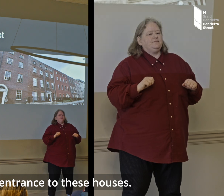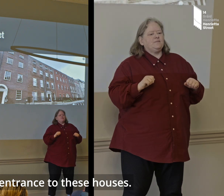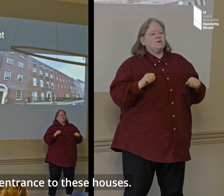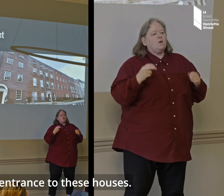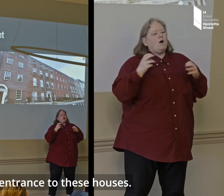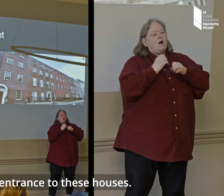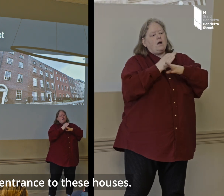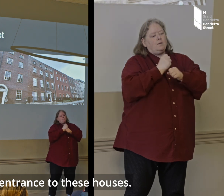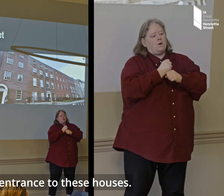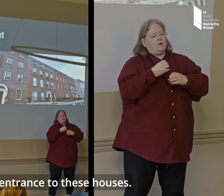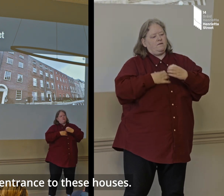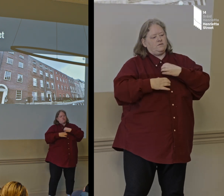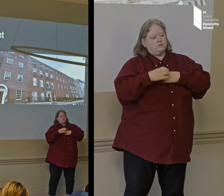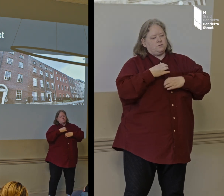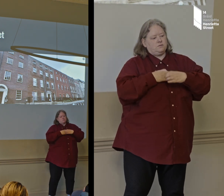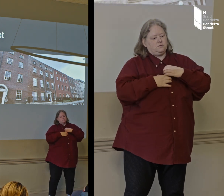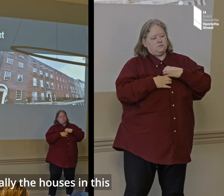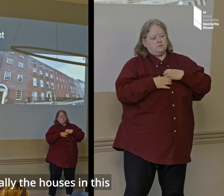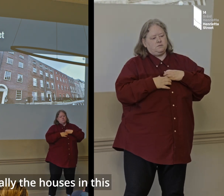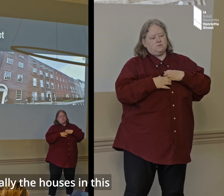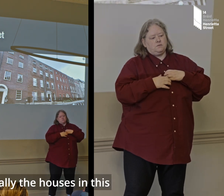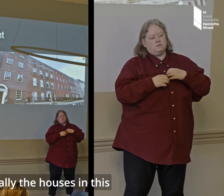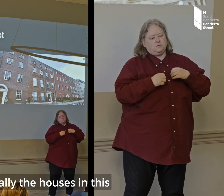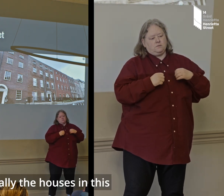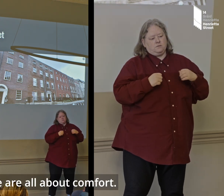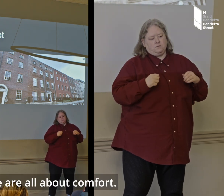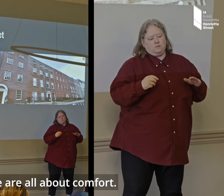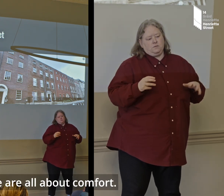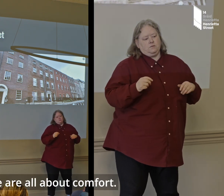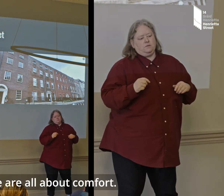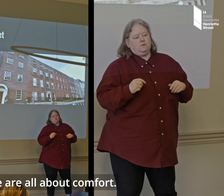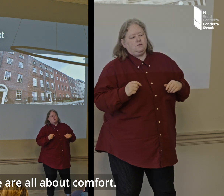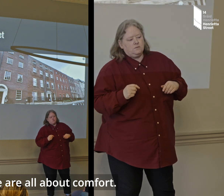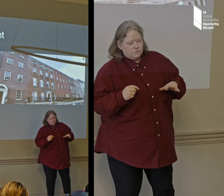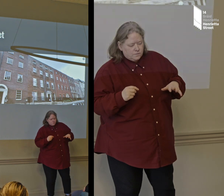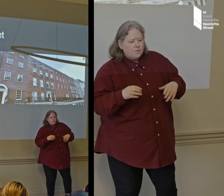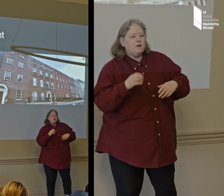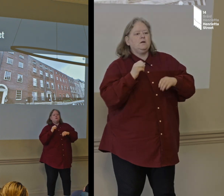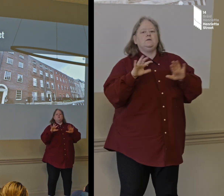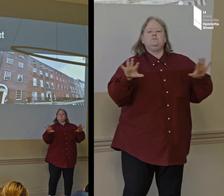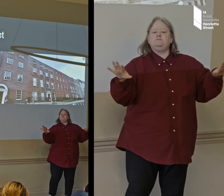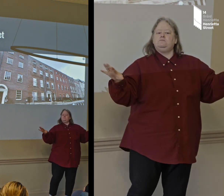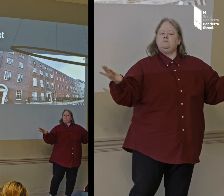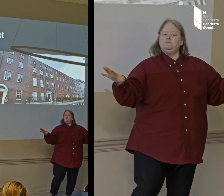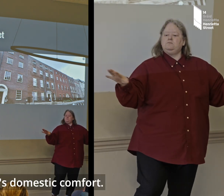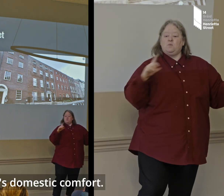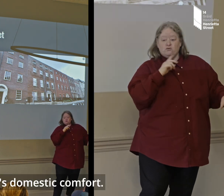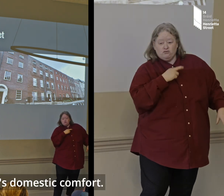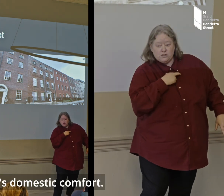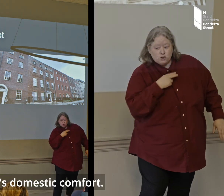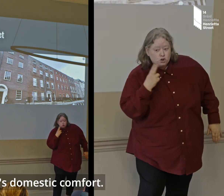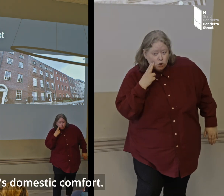So the entrance to these houses, really the houses in this time were all about comfort.